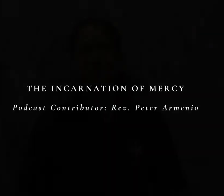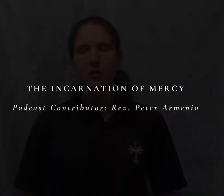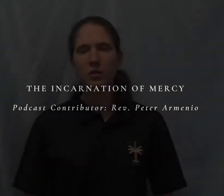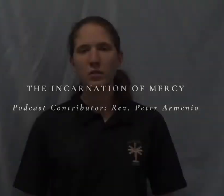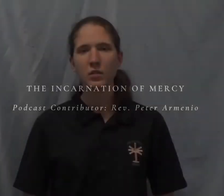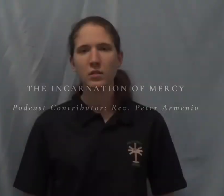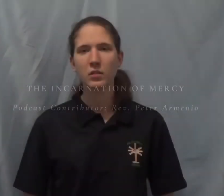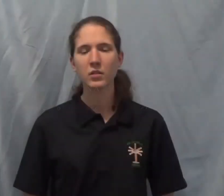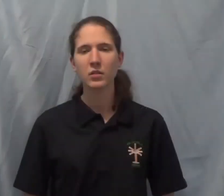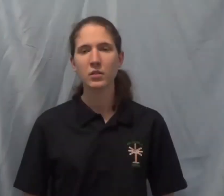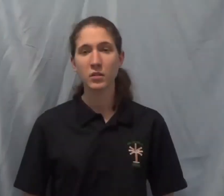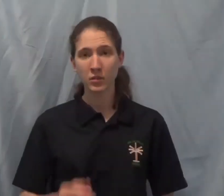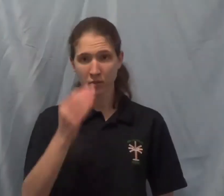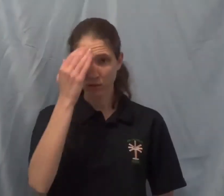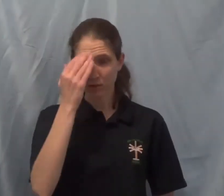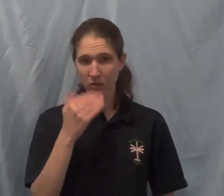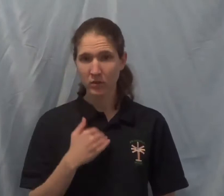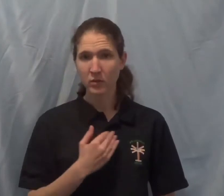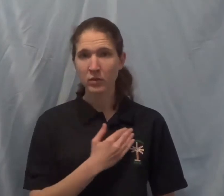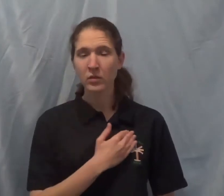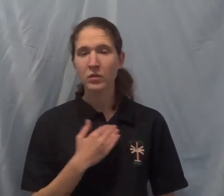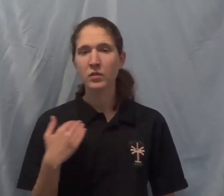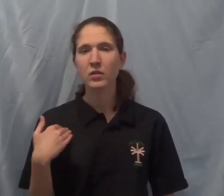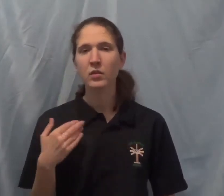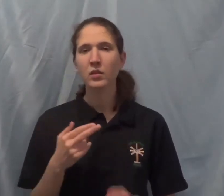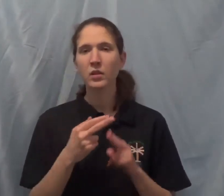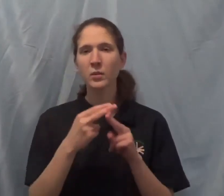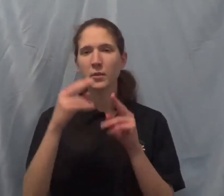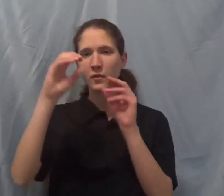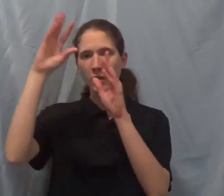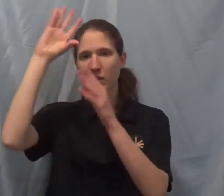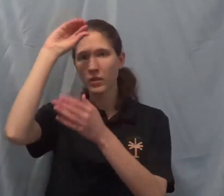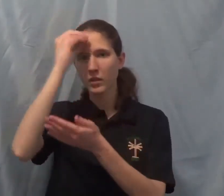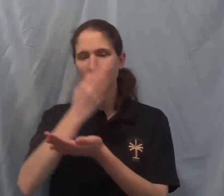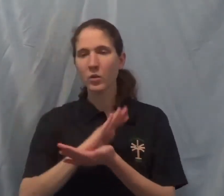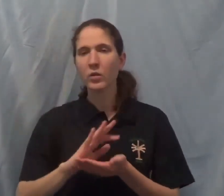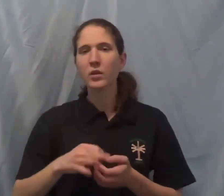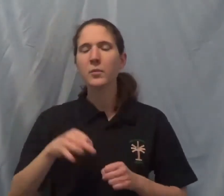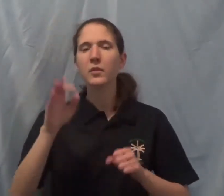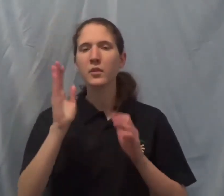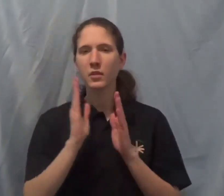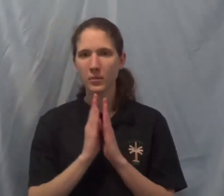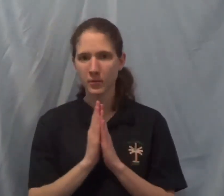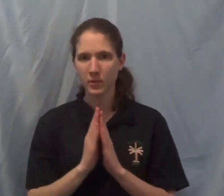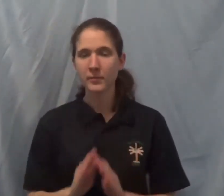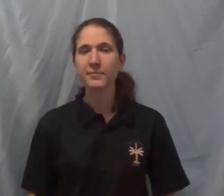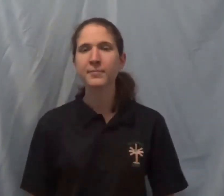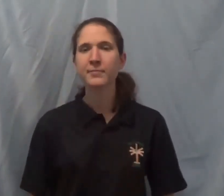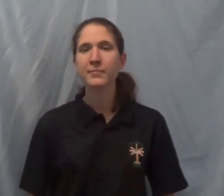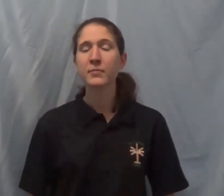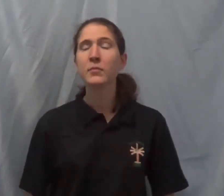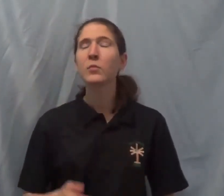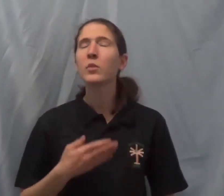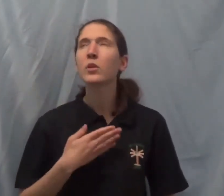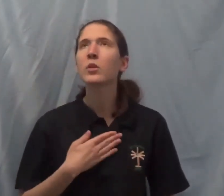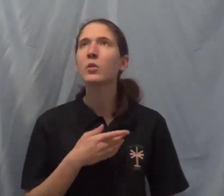In the name of the Father, and of the Son, and of the Holy Spirit. Amen. My Lord and my God, I firmly believe that you are